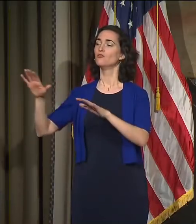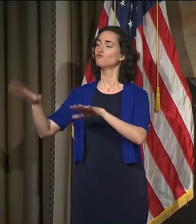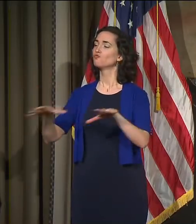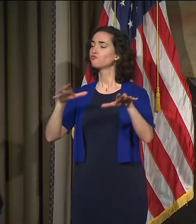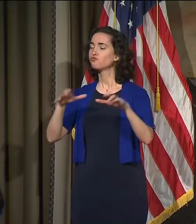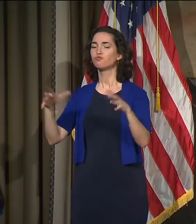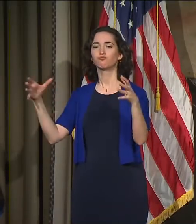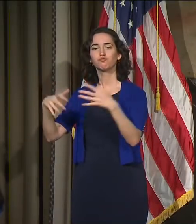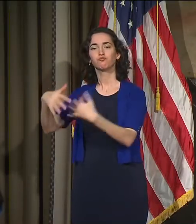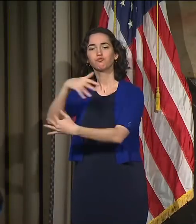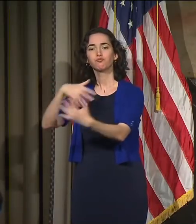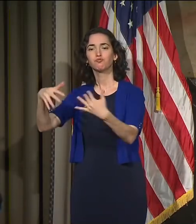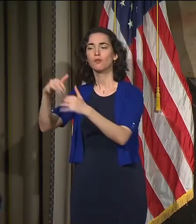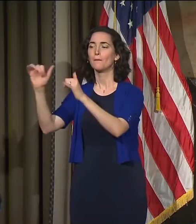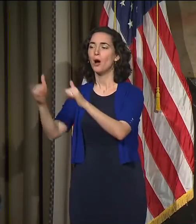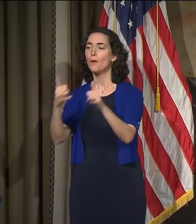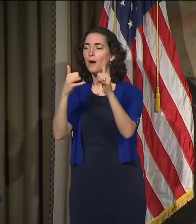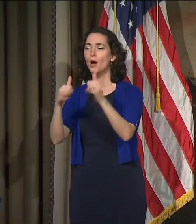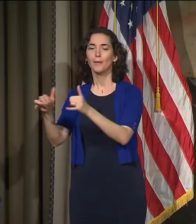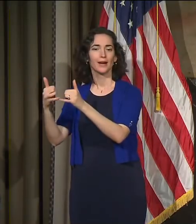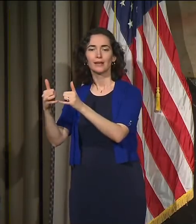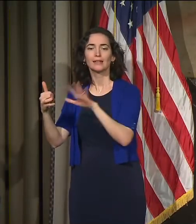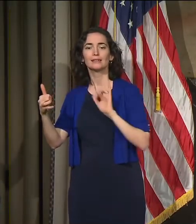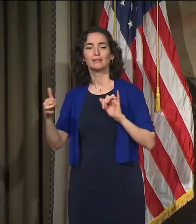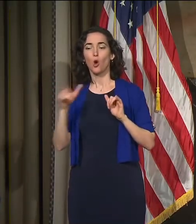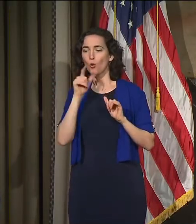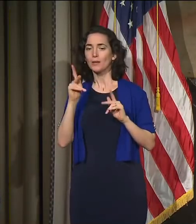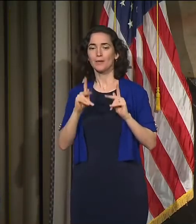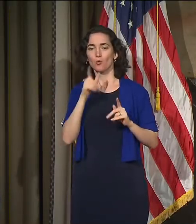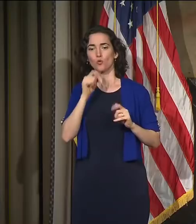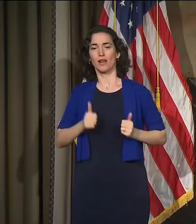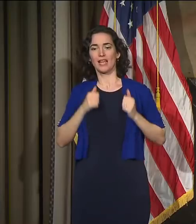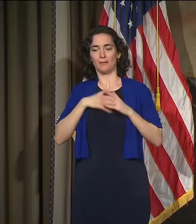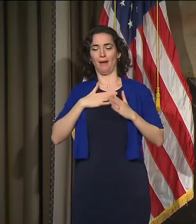gatherings with anyone outside your everyday household.